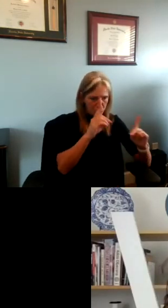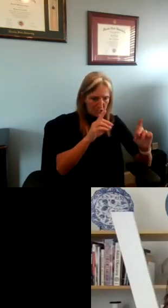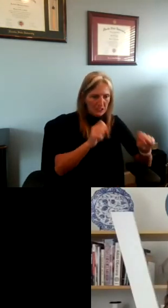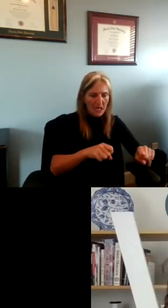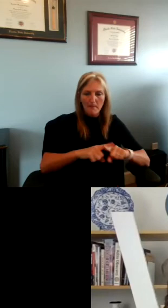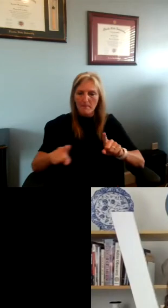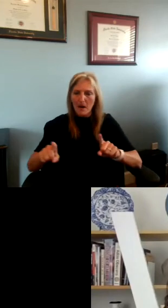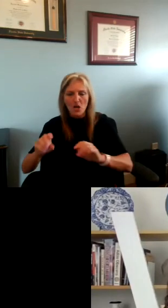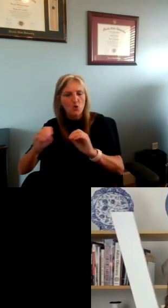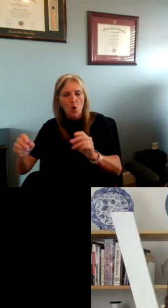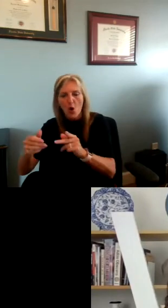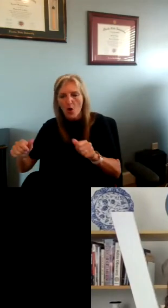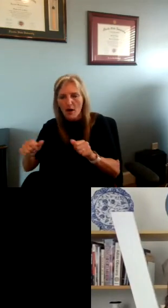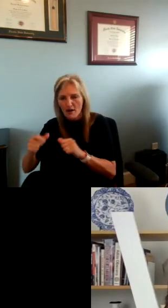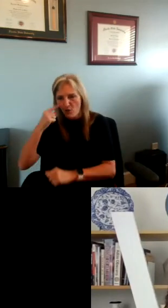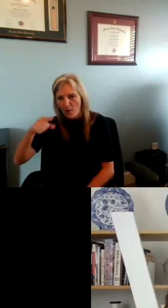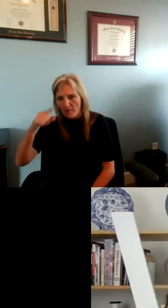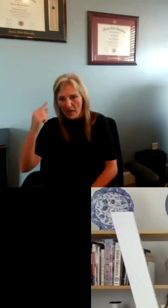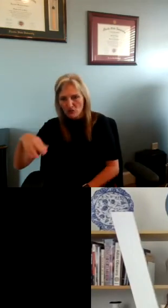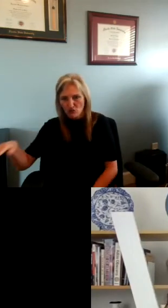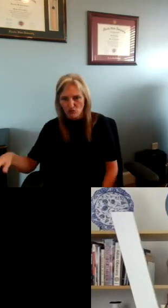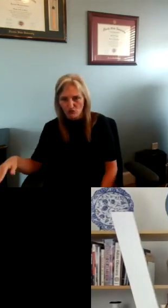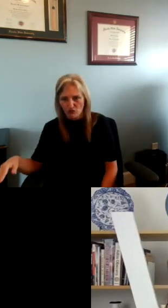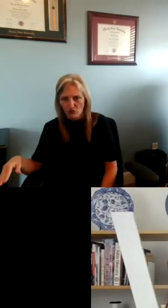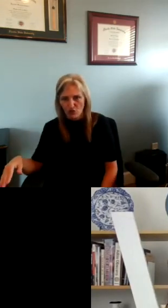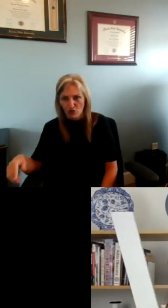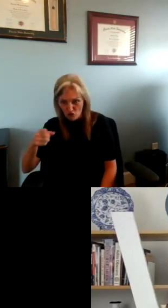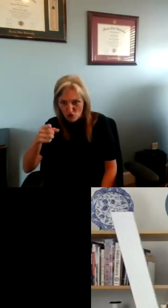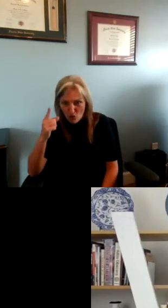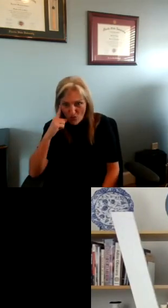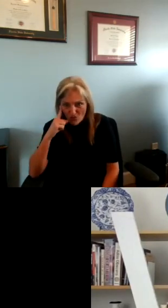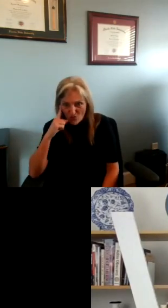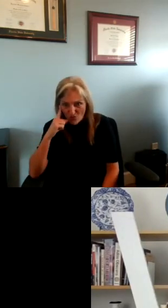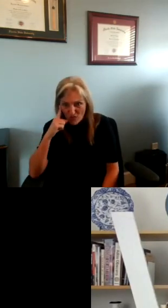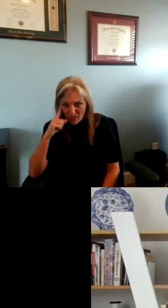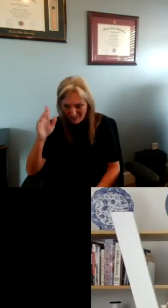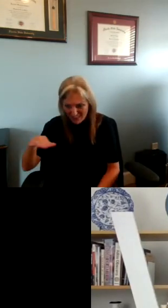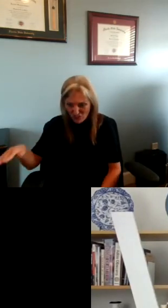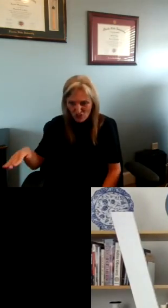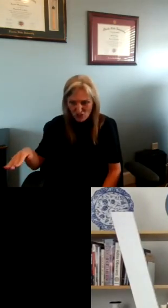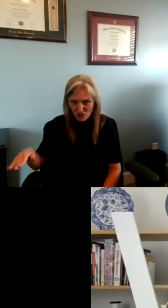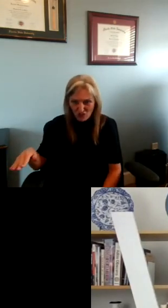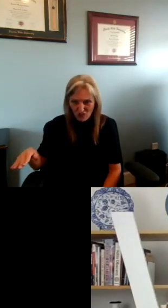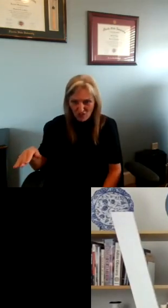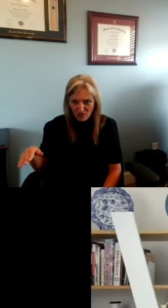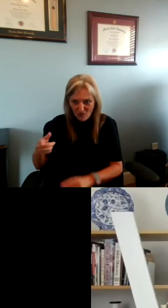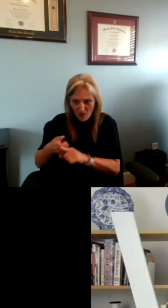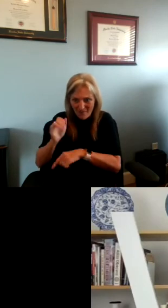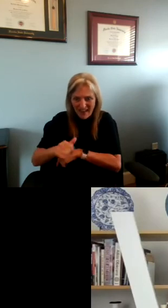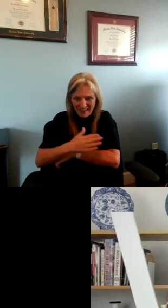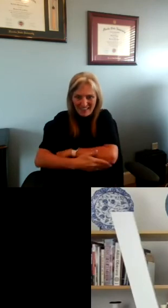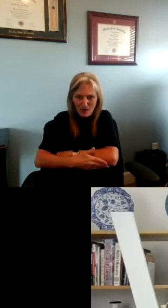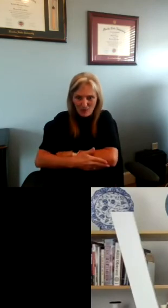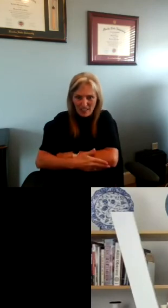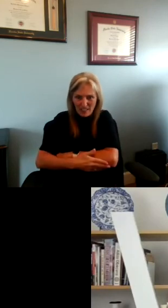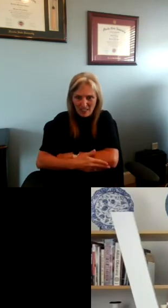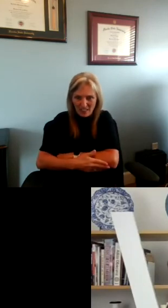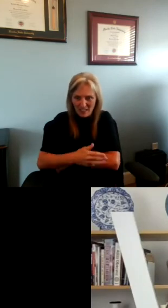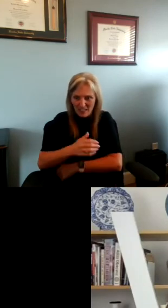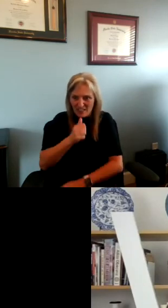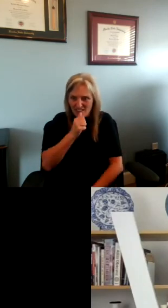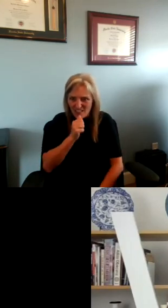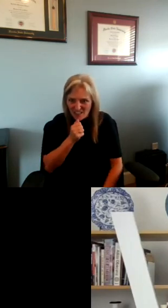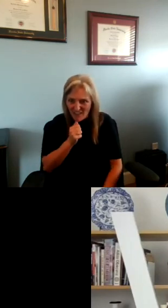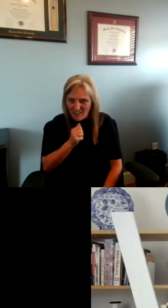for Black children. Do you not think that the children of Prince Edward County suffered some